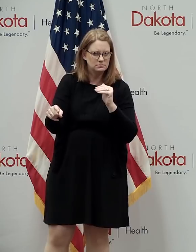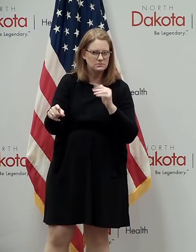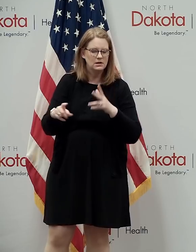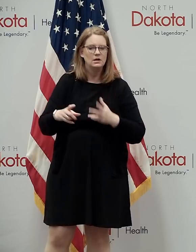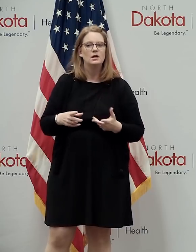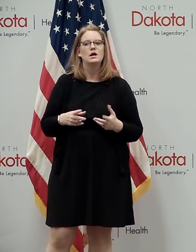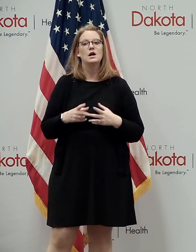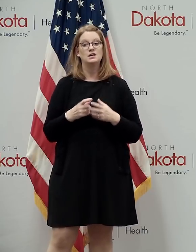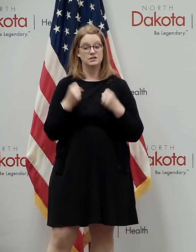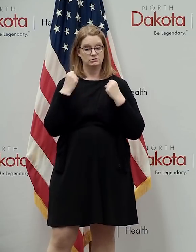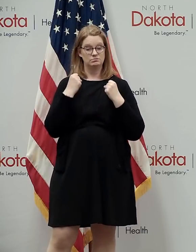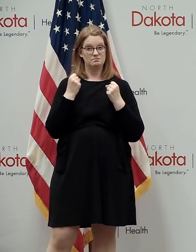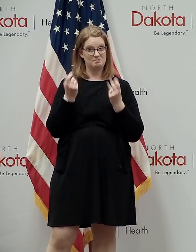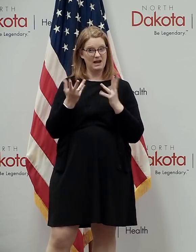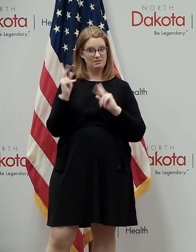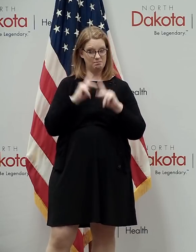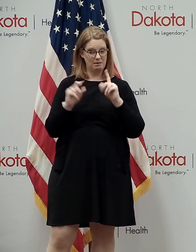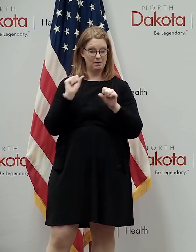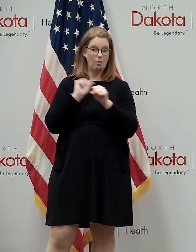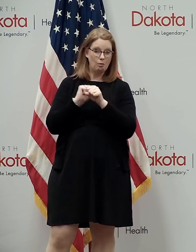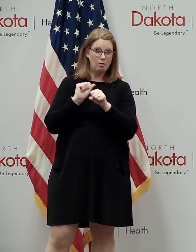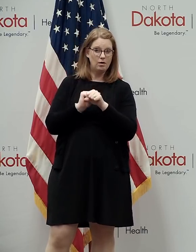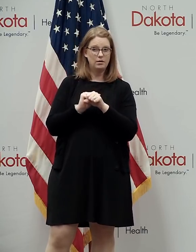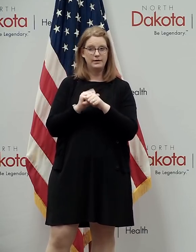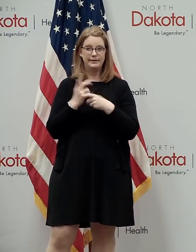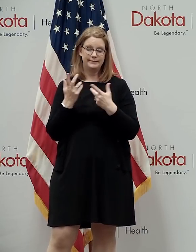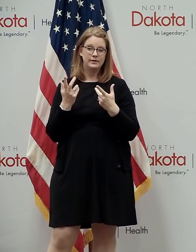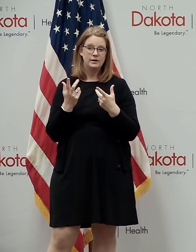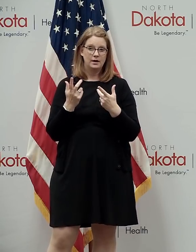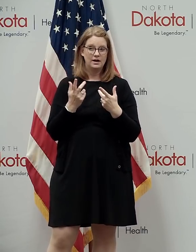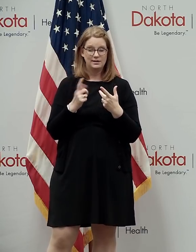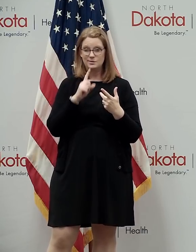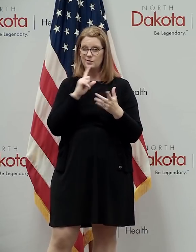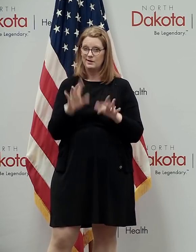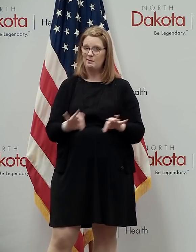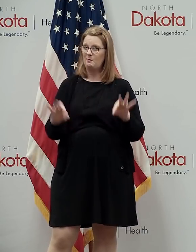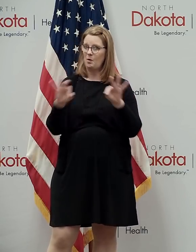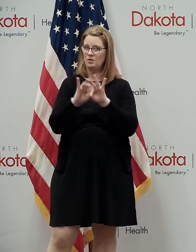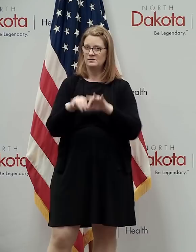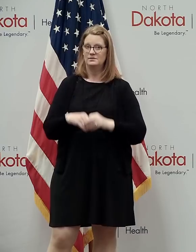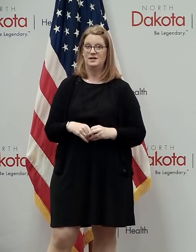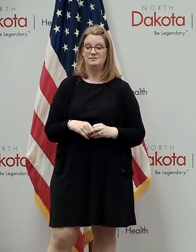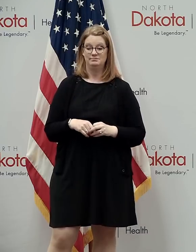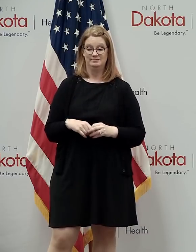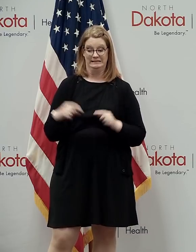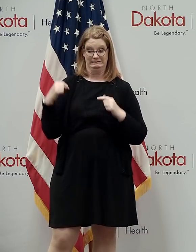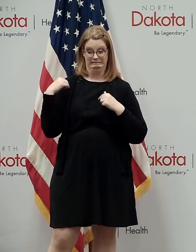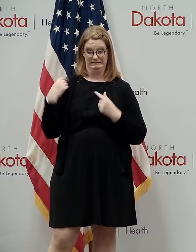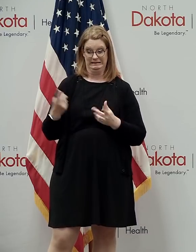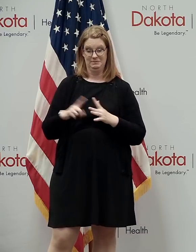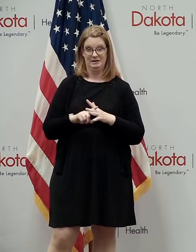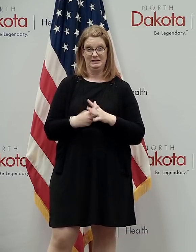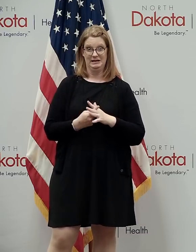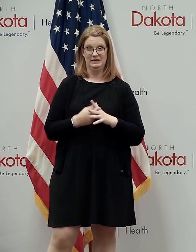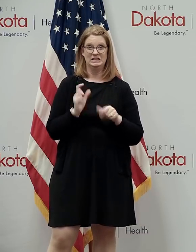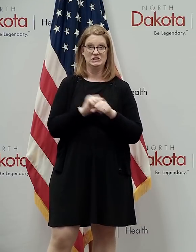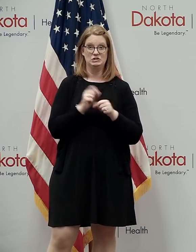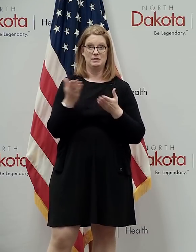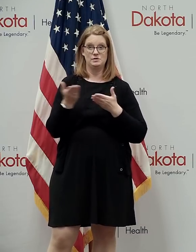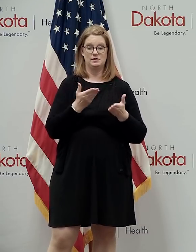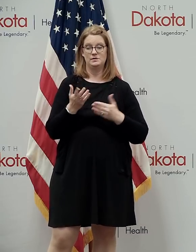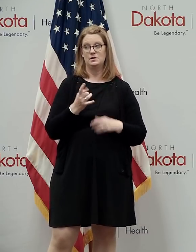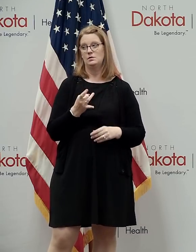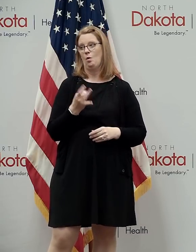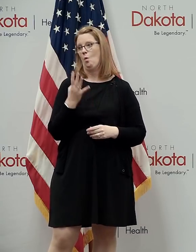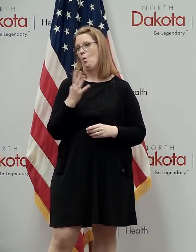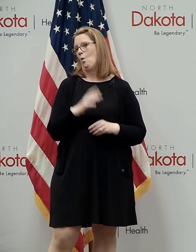of helping to save livelihoods and businesses. And since the beginning of the COVID-19, Job Service North Dakota has received an